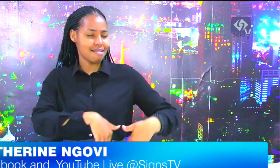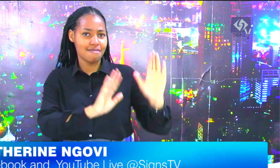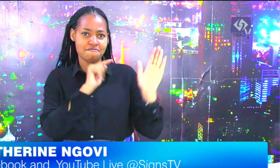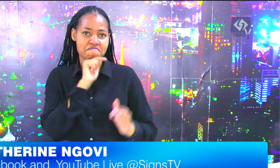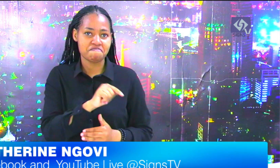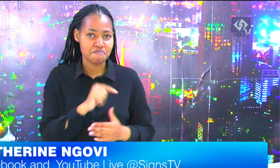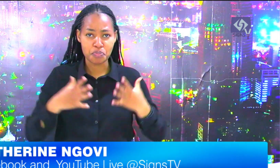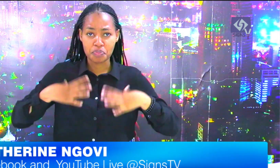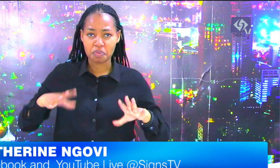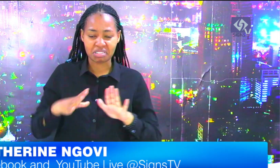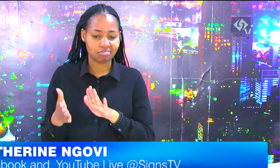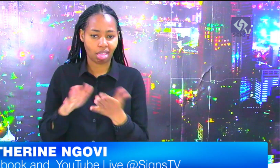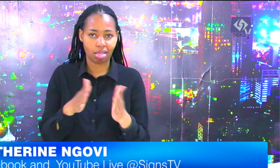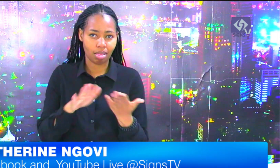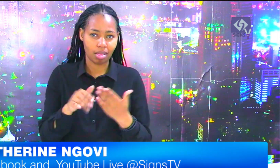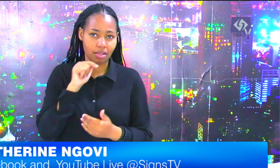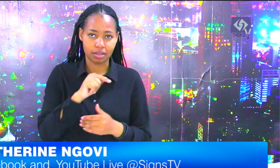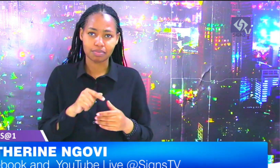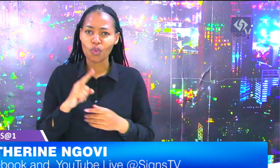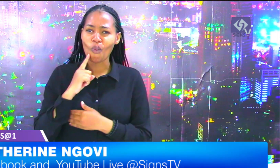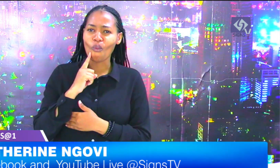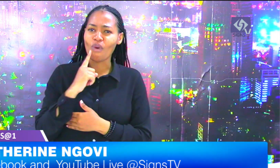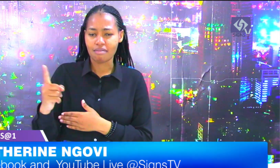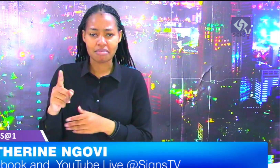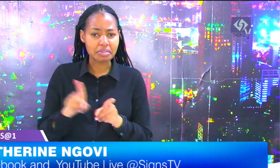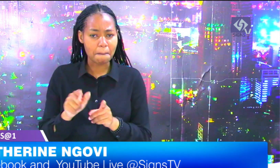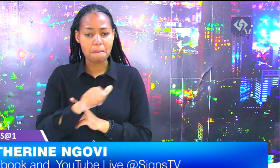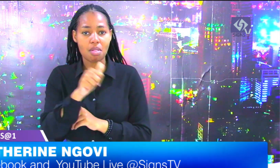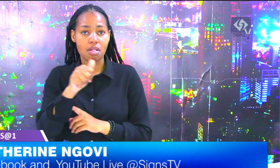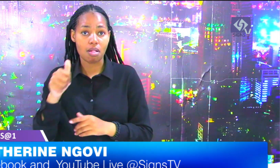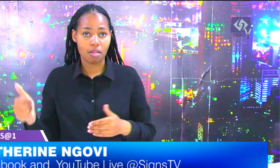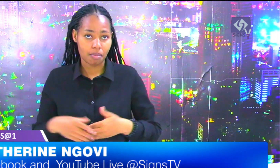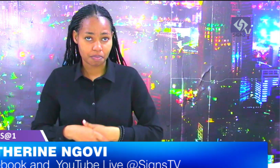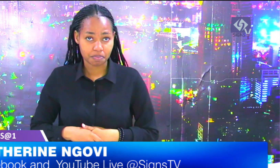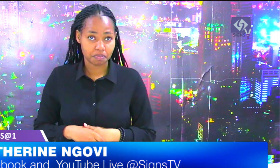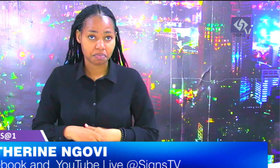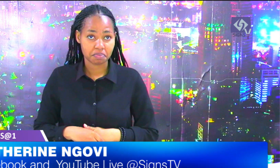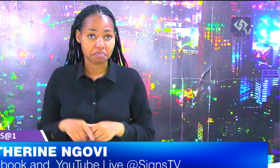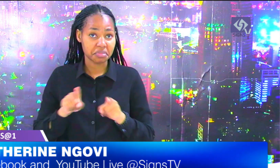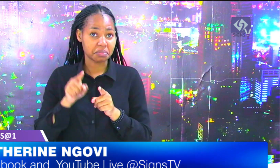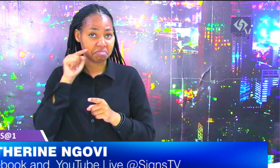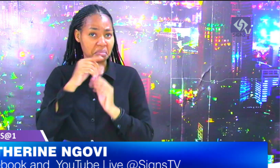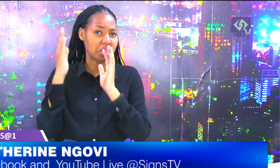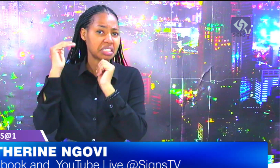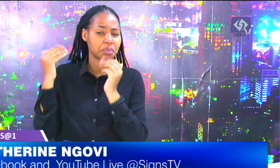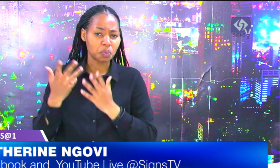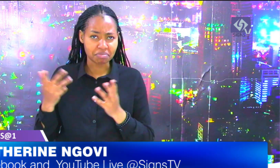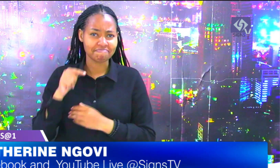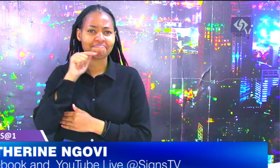The security situation in the North Rift and Kericho-Kisumu border has been volatile in